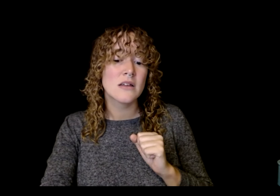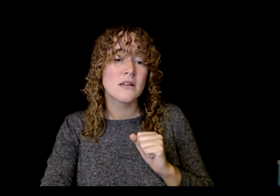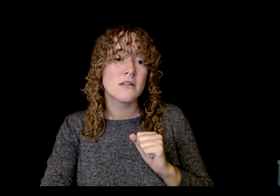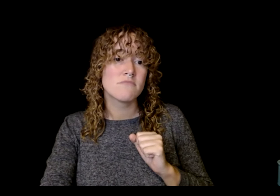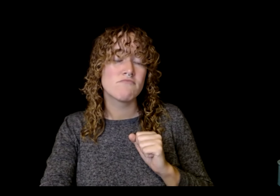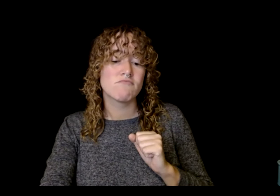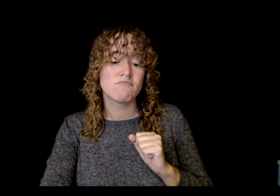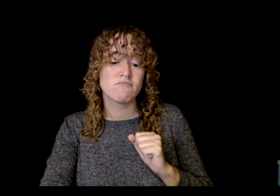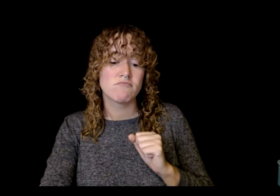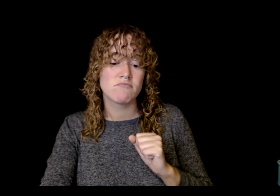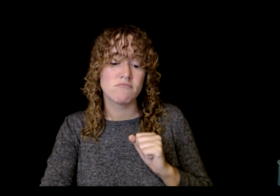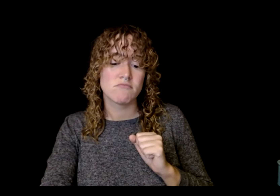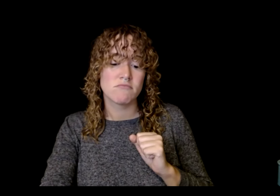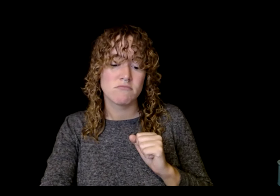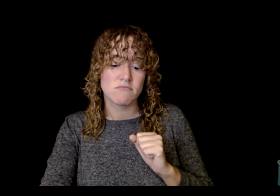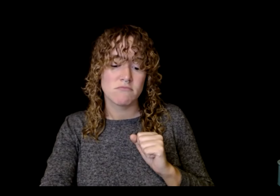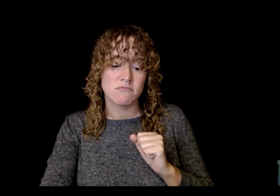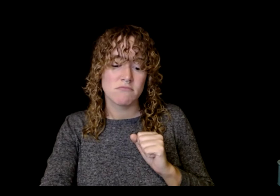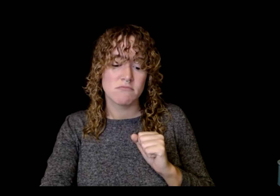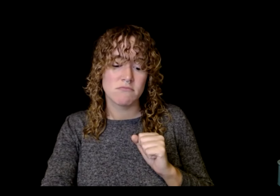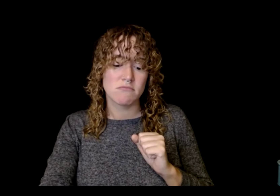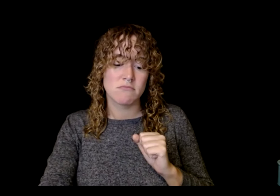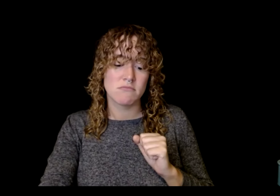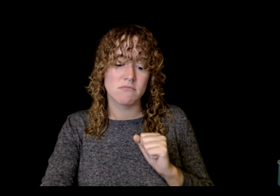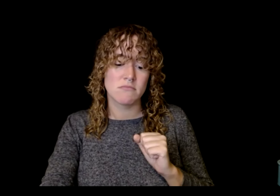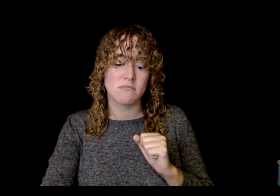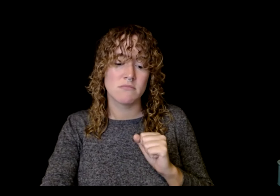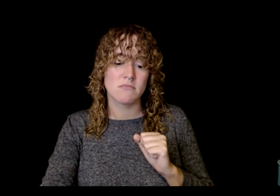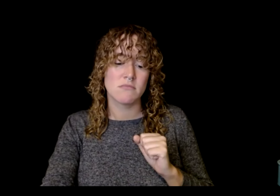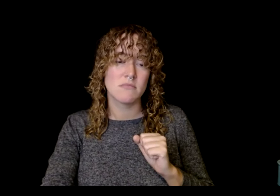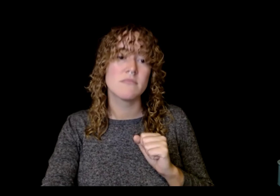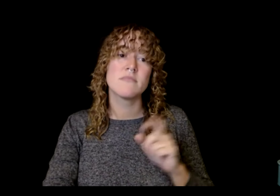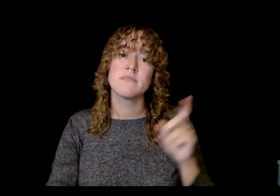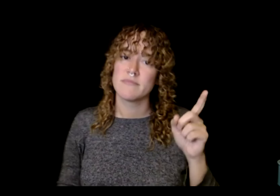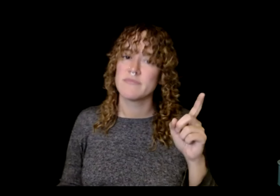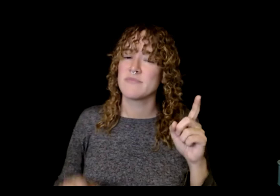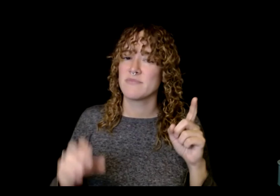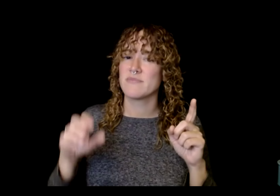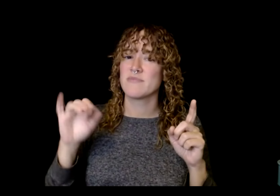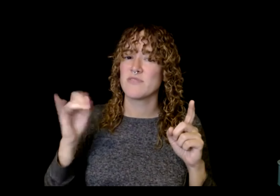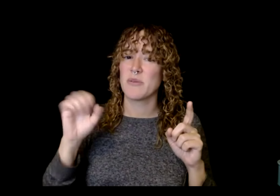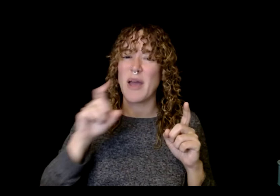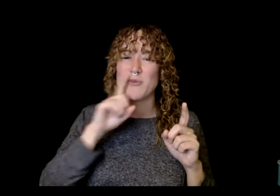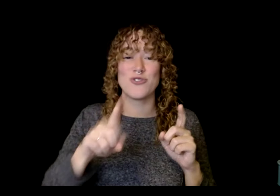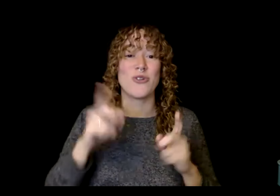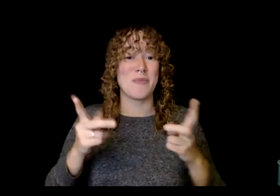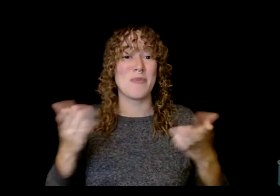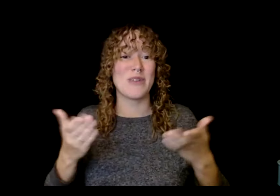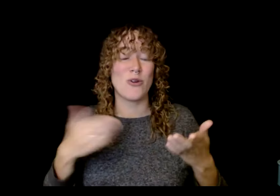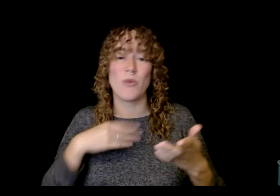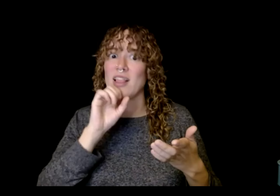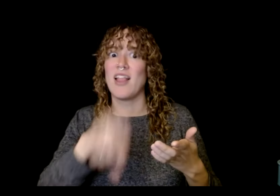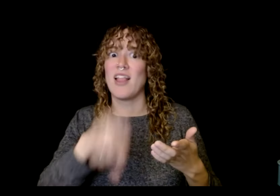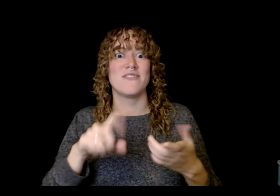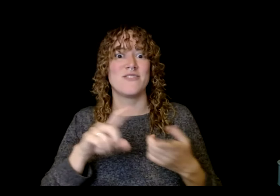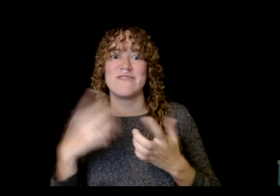I'm just thinking, I am sure there are people in this room who would love to put us on the spot and ask a difficult question or three.